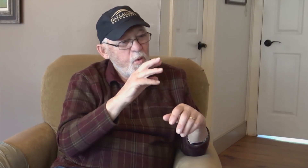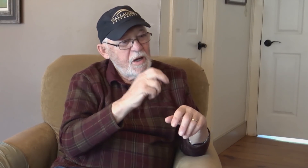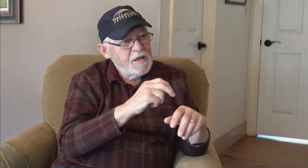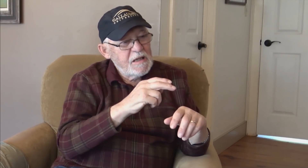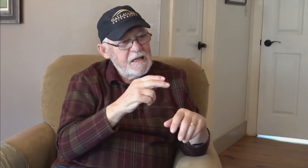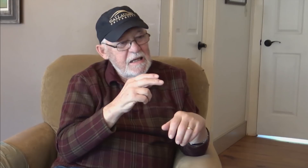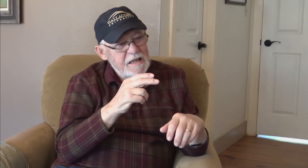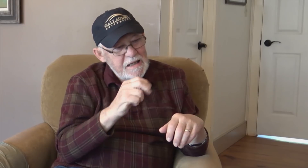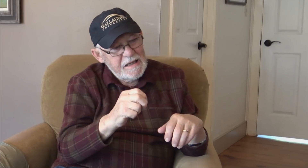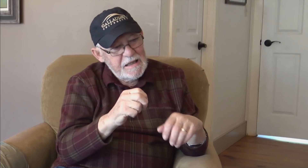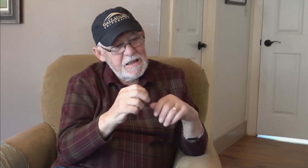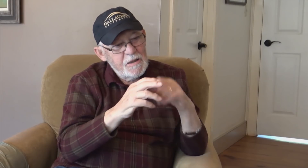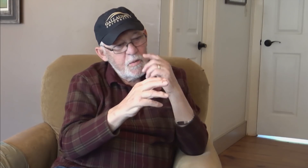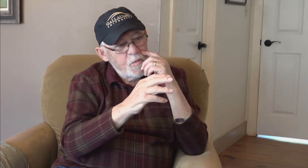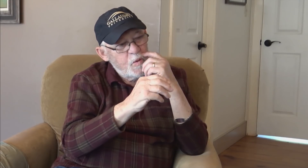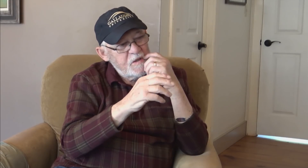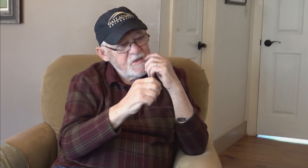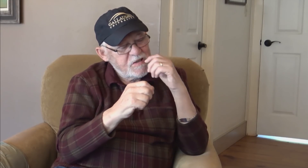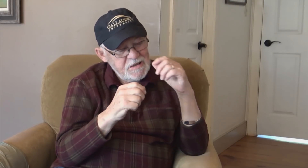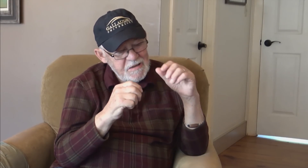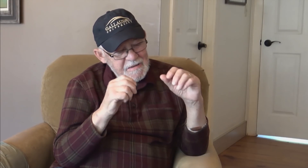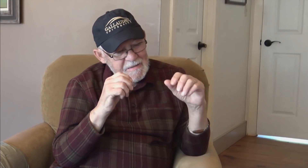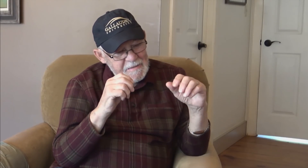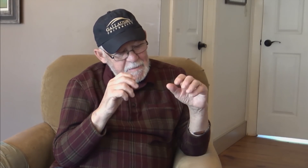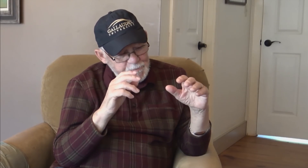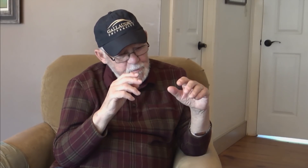that was shared in Chapel Hall